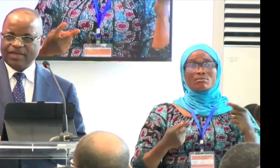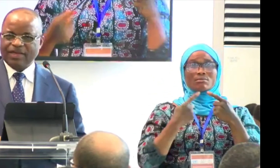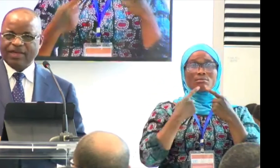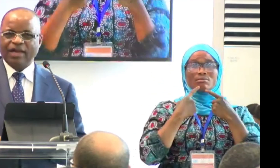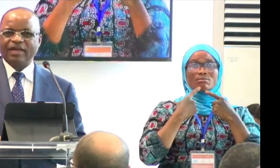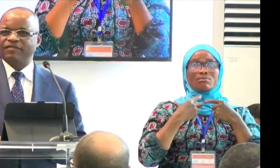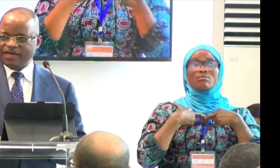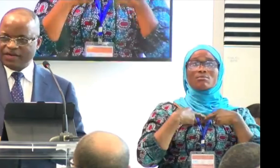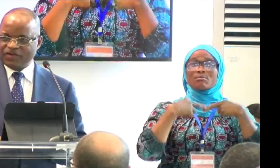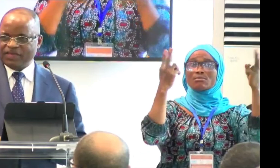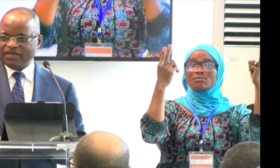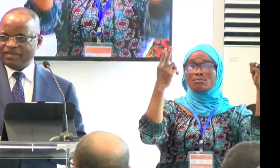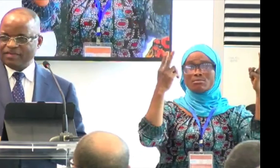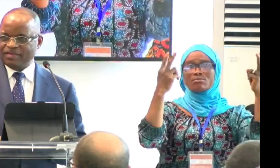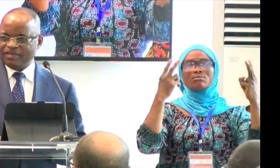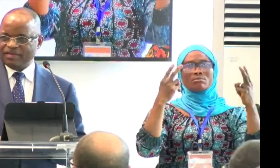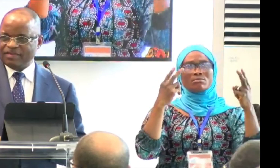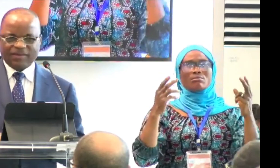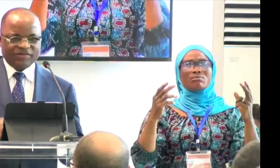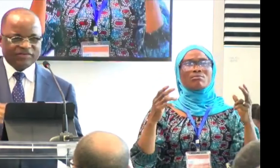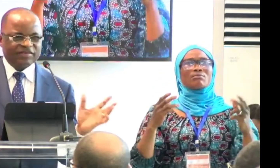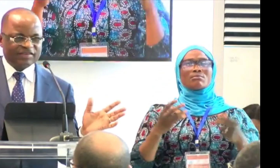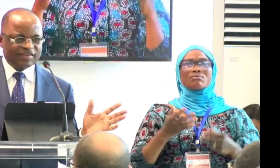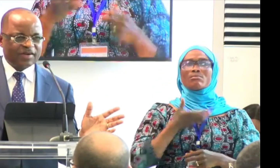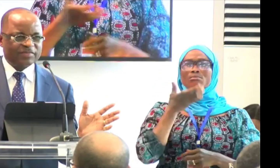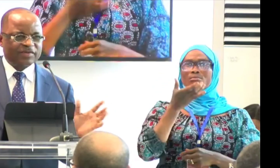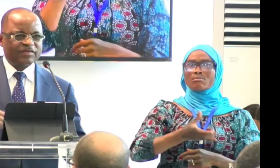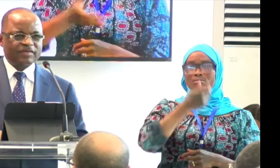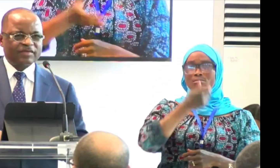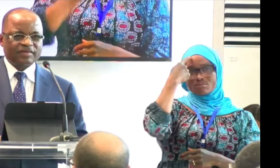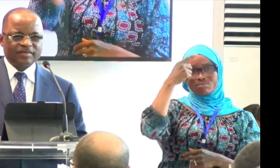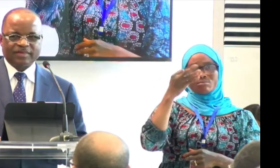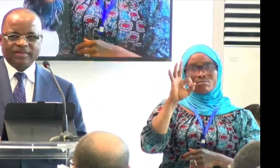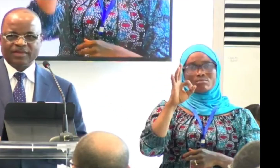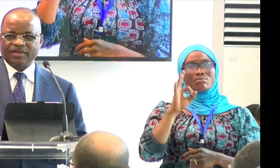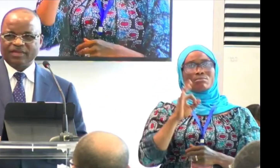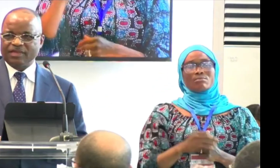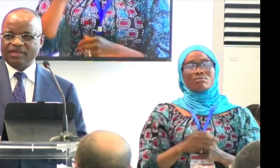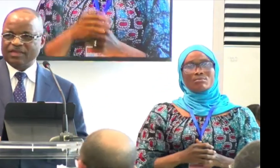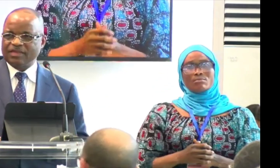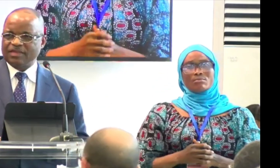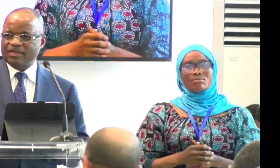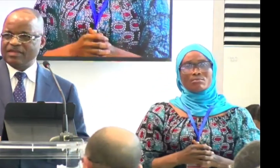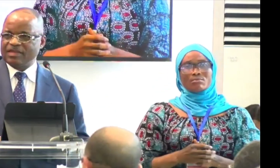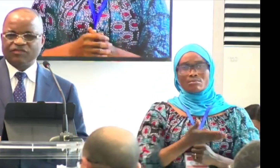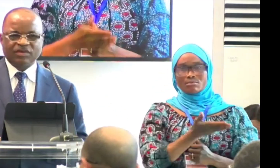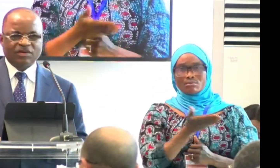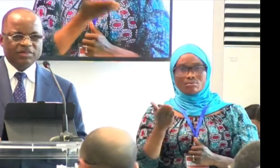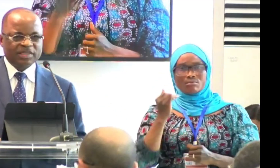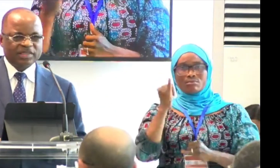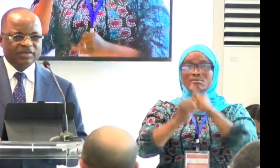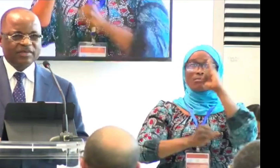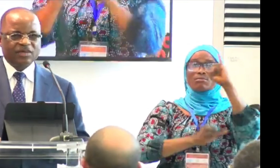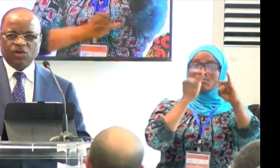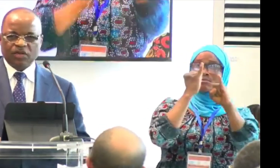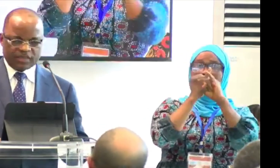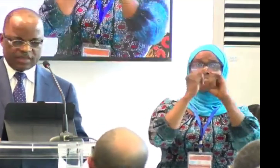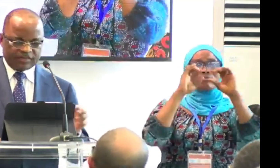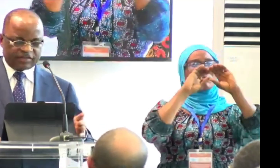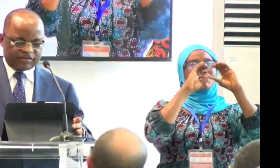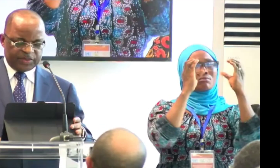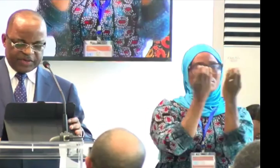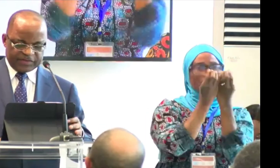louder and very urgent because of the circumstances the international community, the